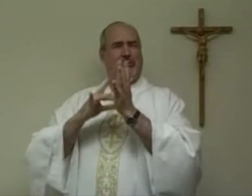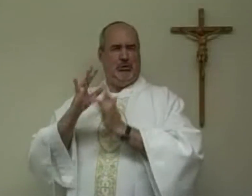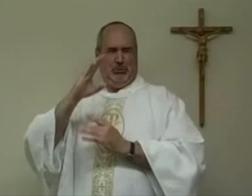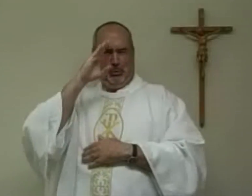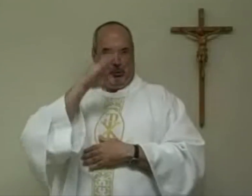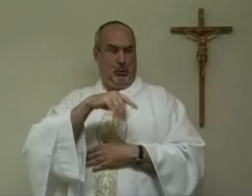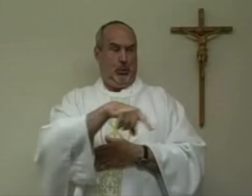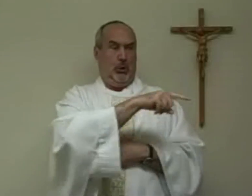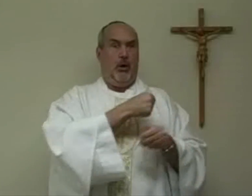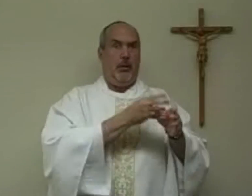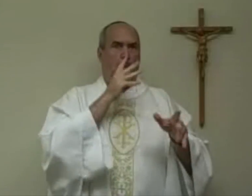ascend into heaven.